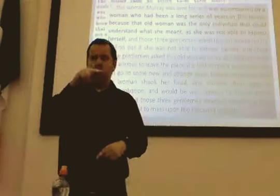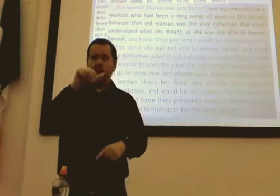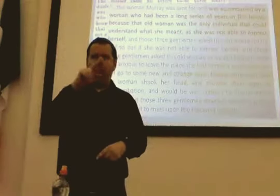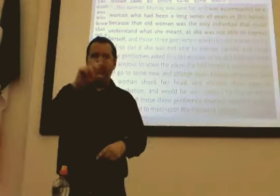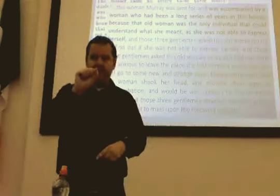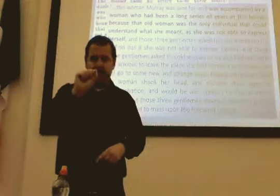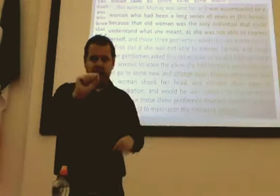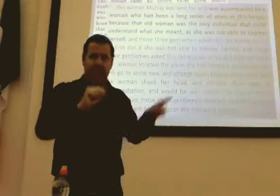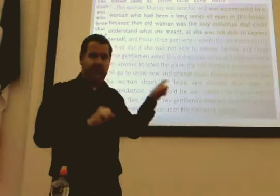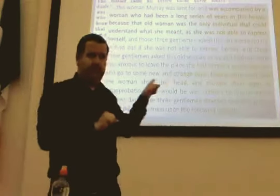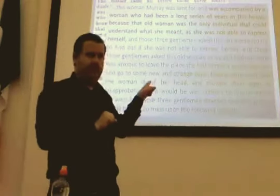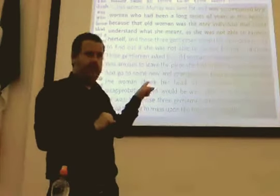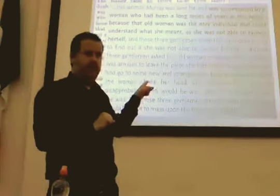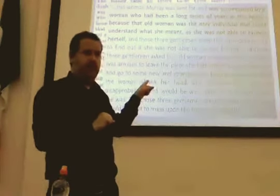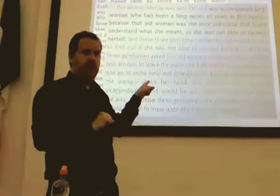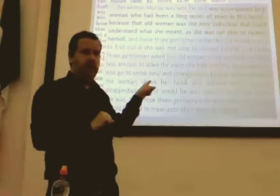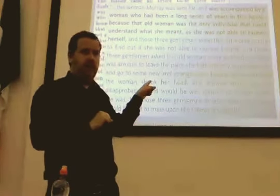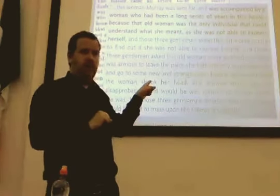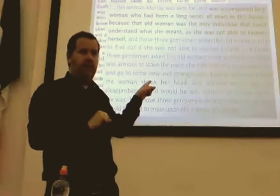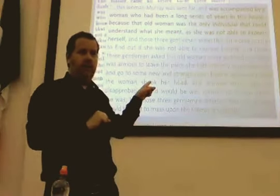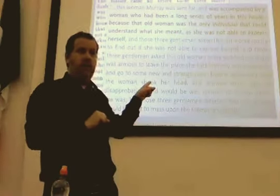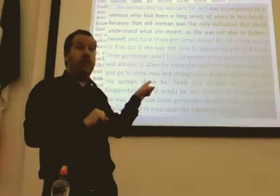So this was in Newtown.